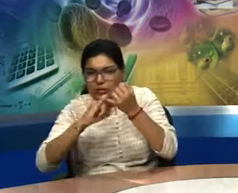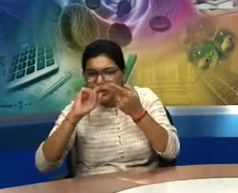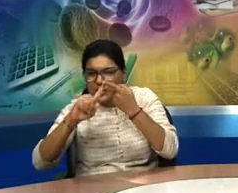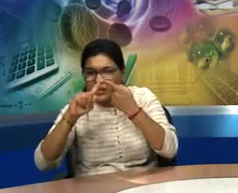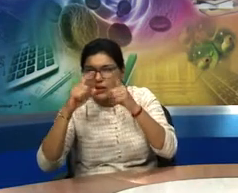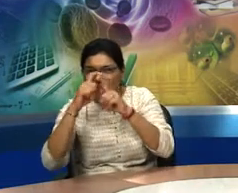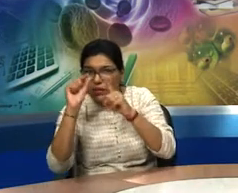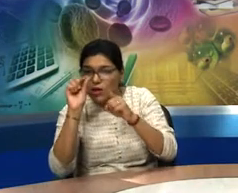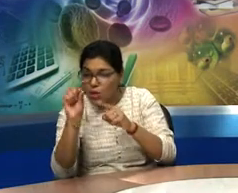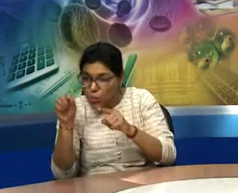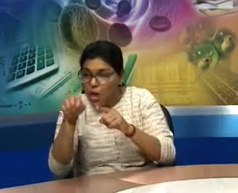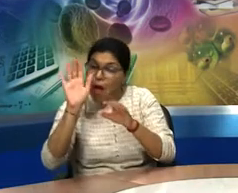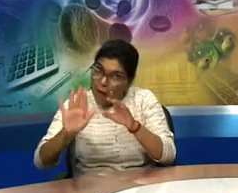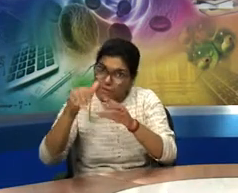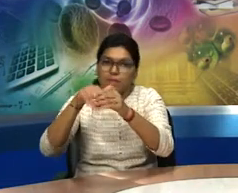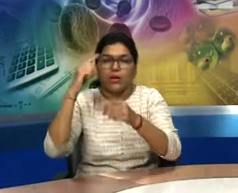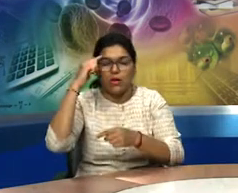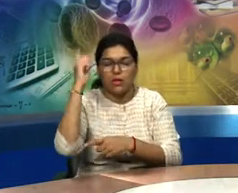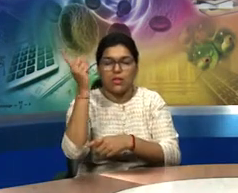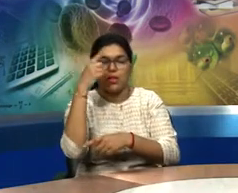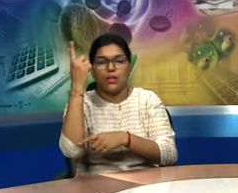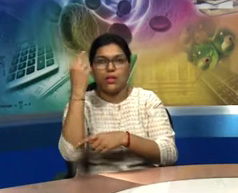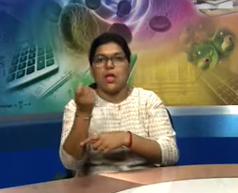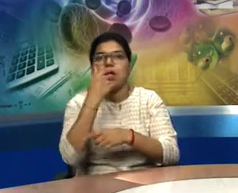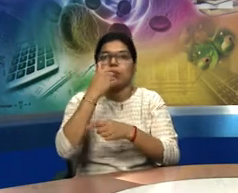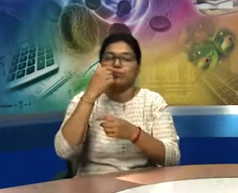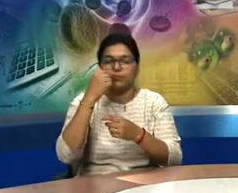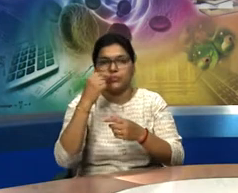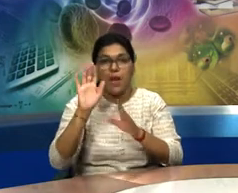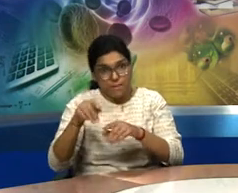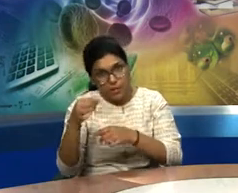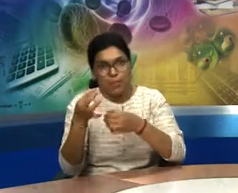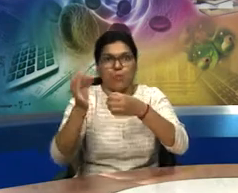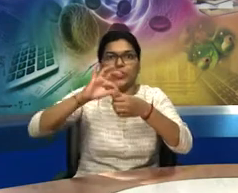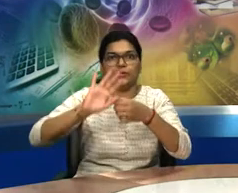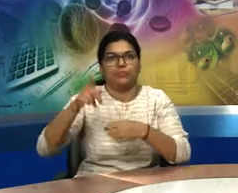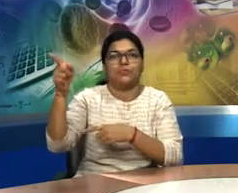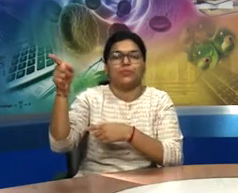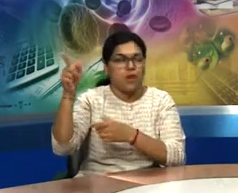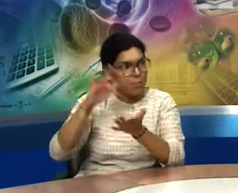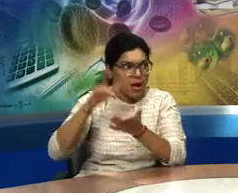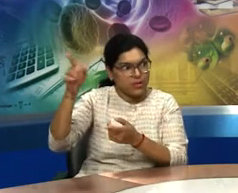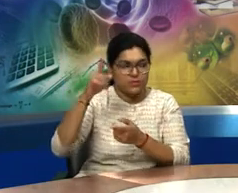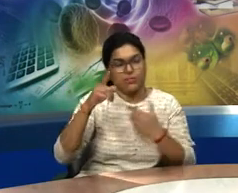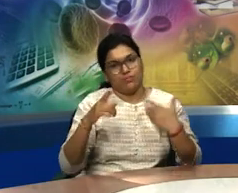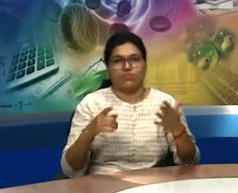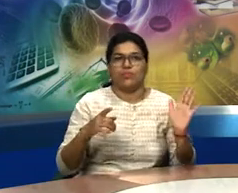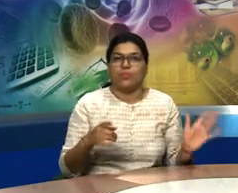have heard sometime before that dhatura seeds were an effective